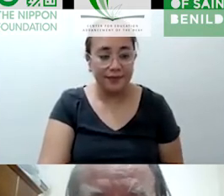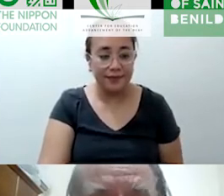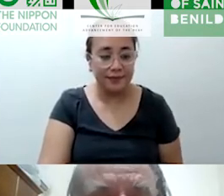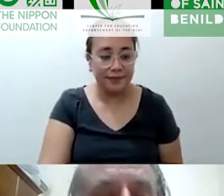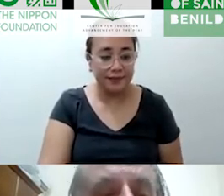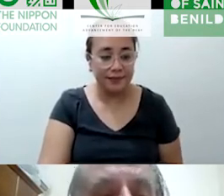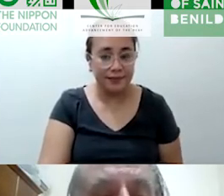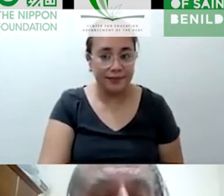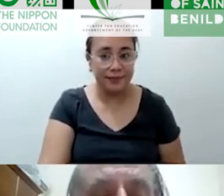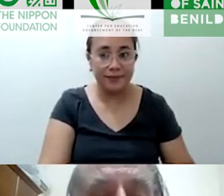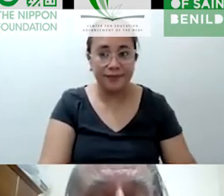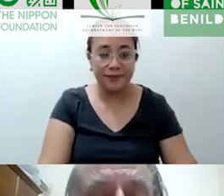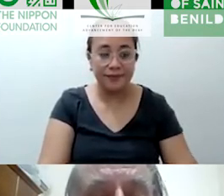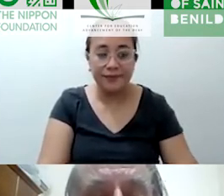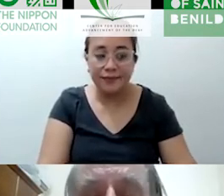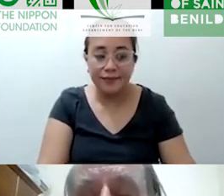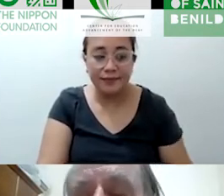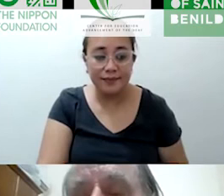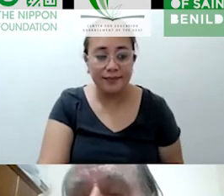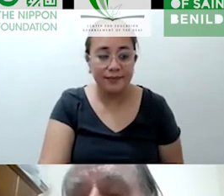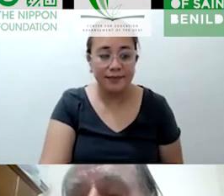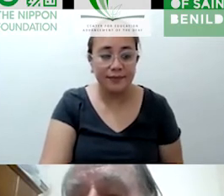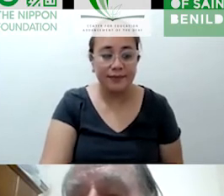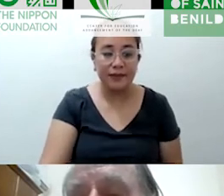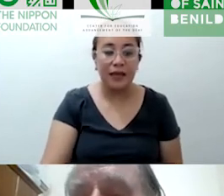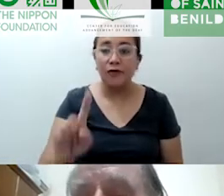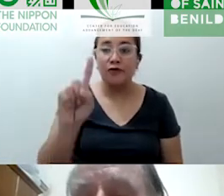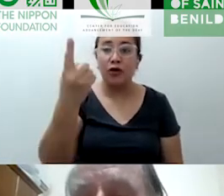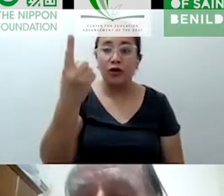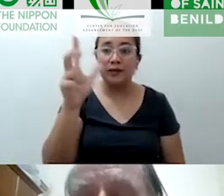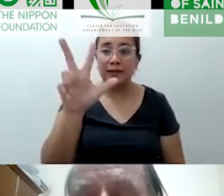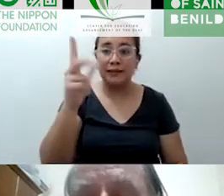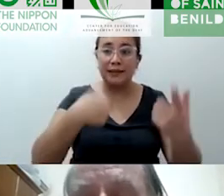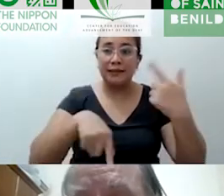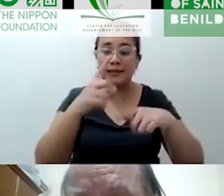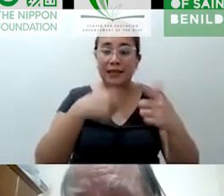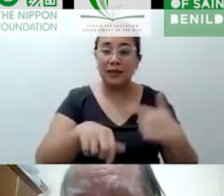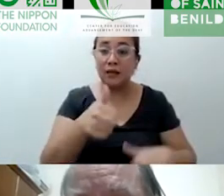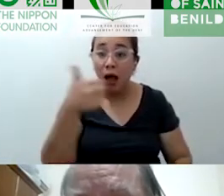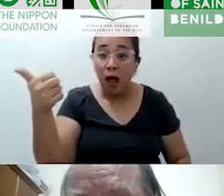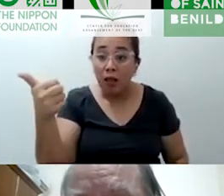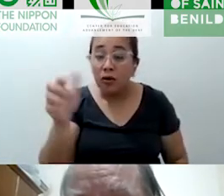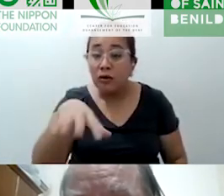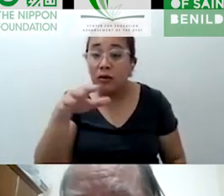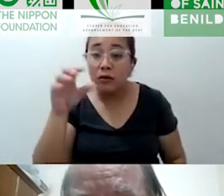Okay. All right, so for the first three signs, the other two groups have the same?